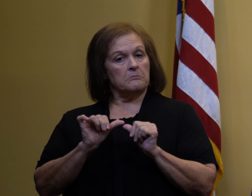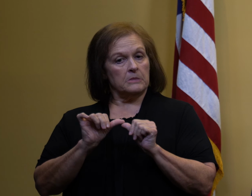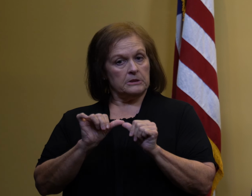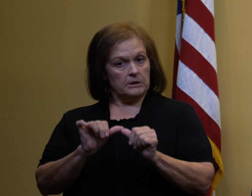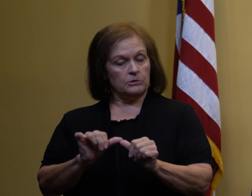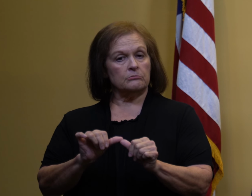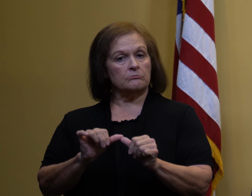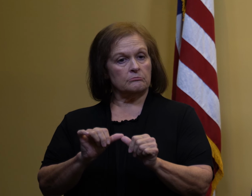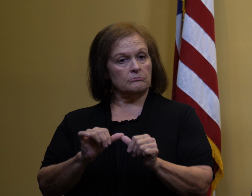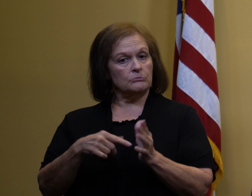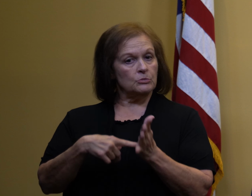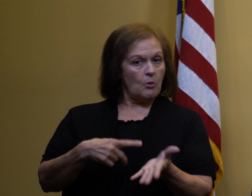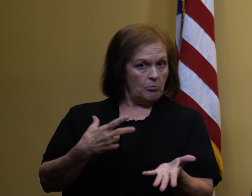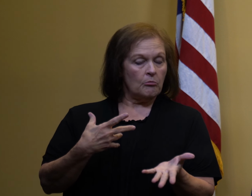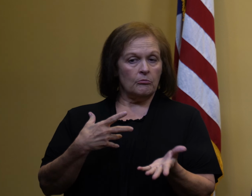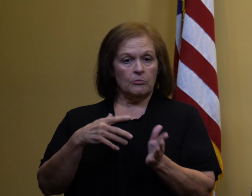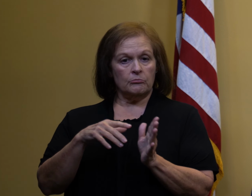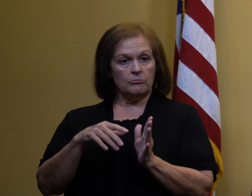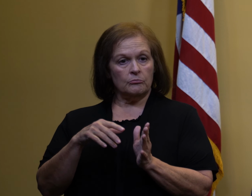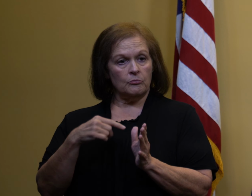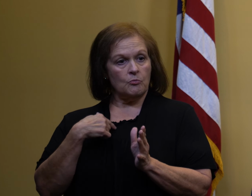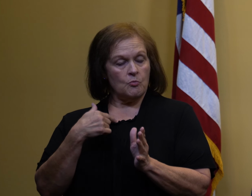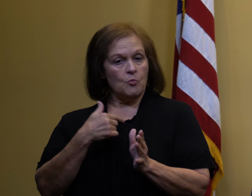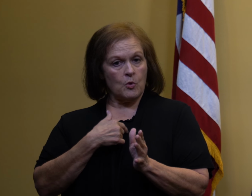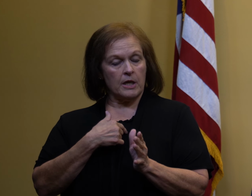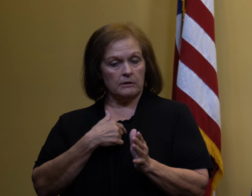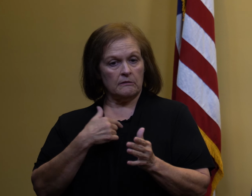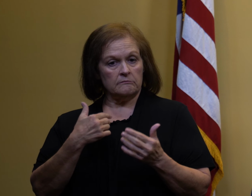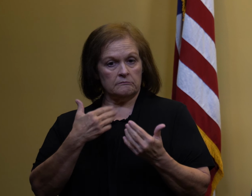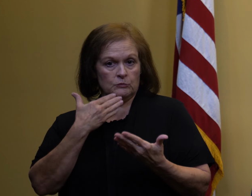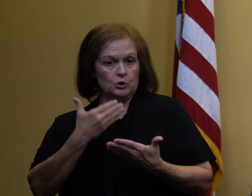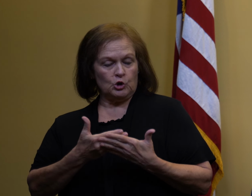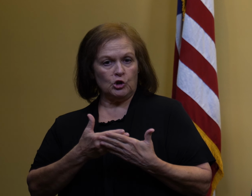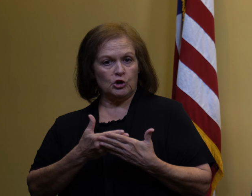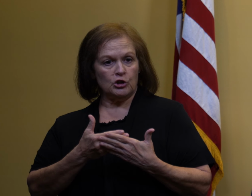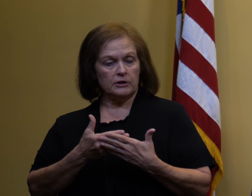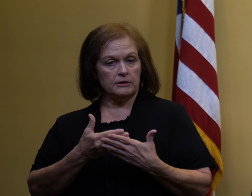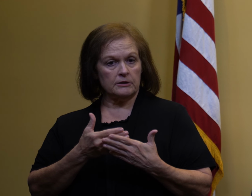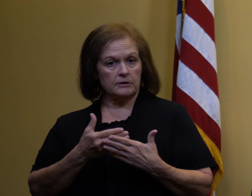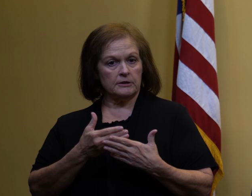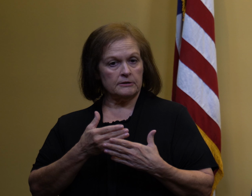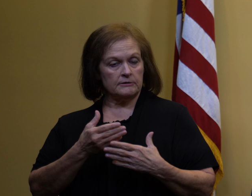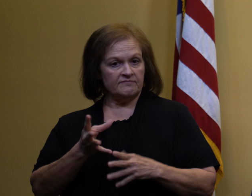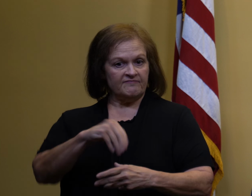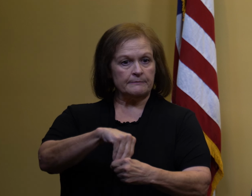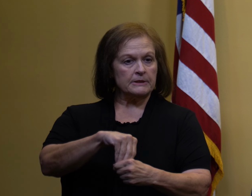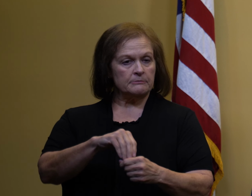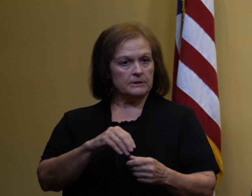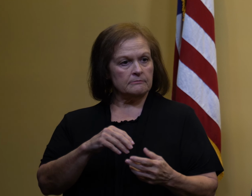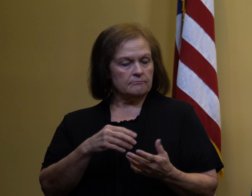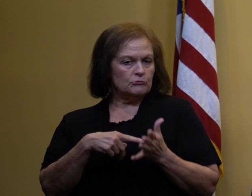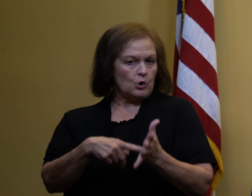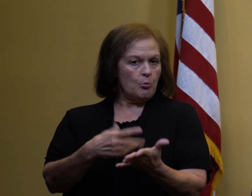prove that the city of New Orleans has made a real investment that is showing proof of that by meeting our people